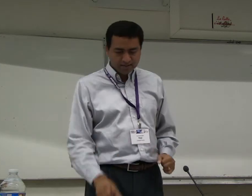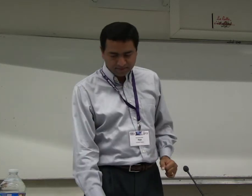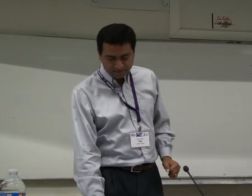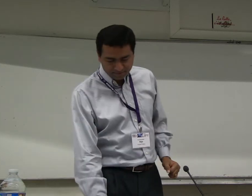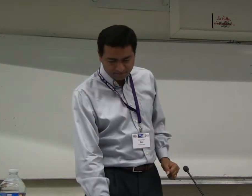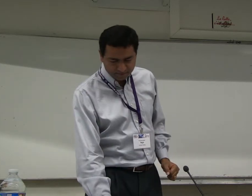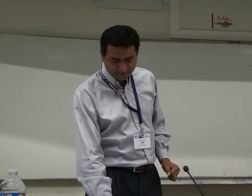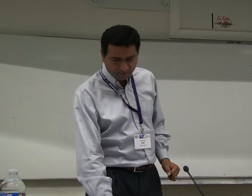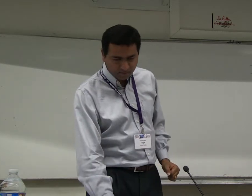So the standard way of